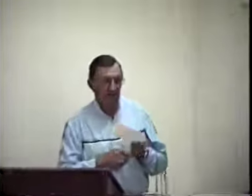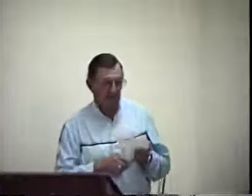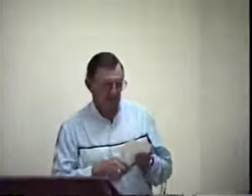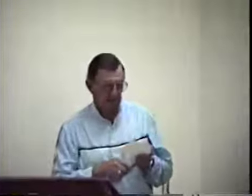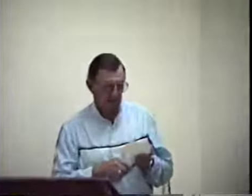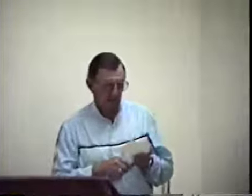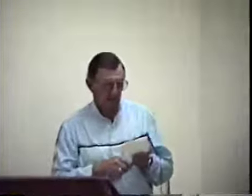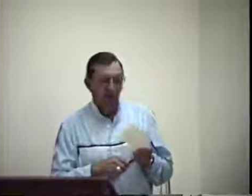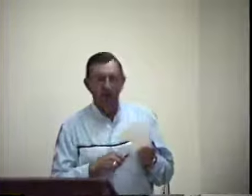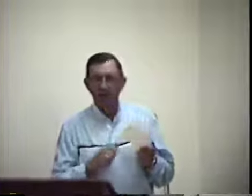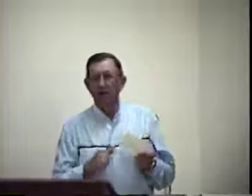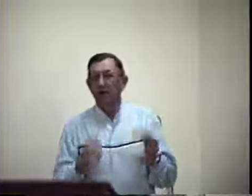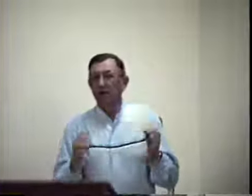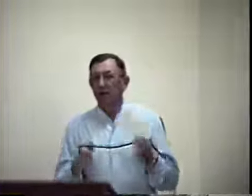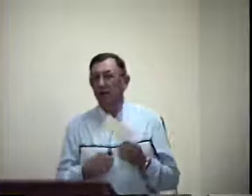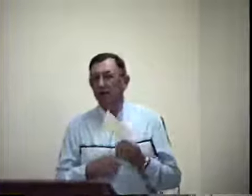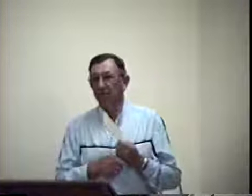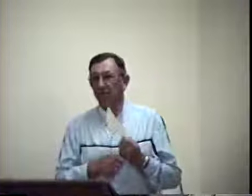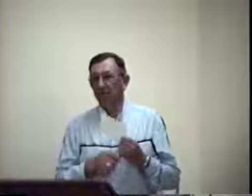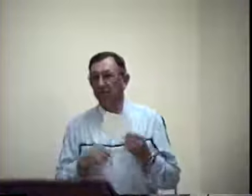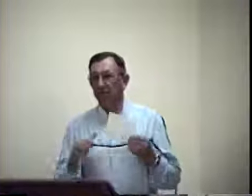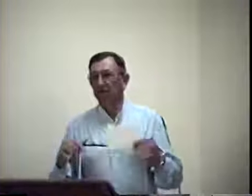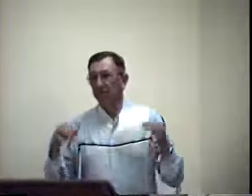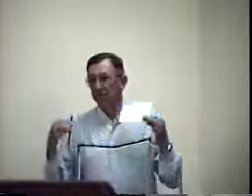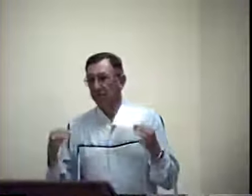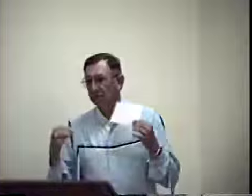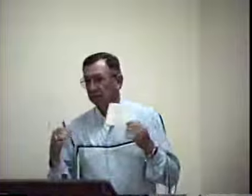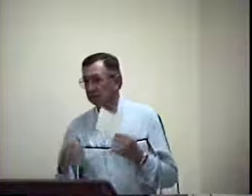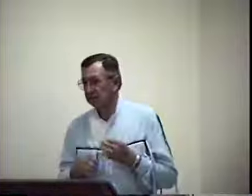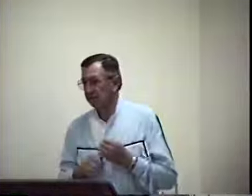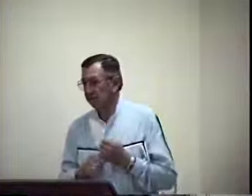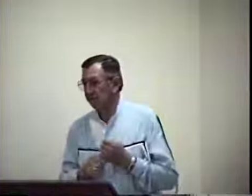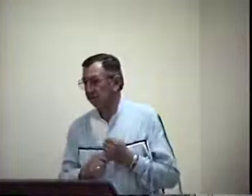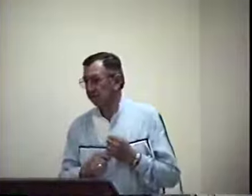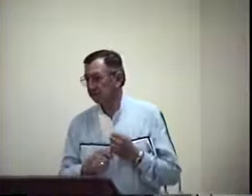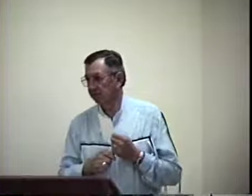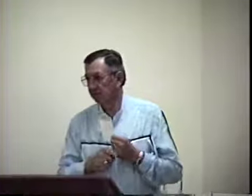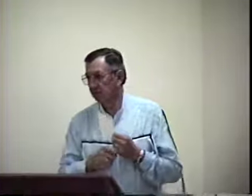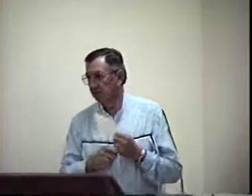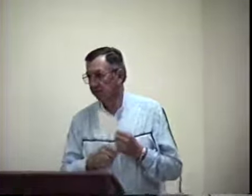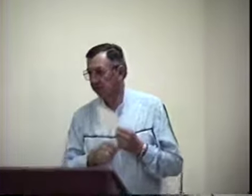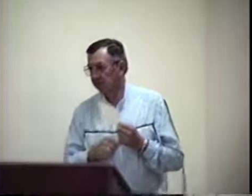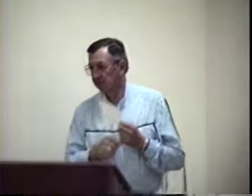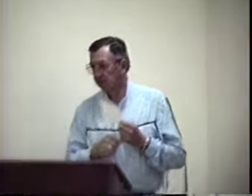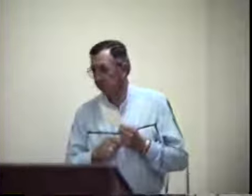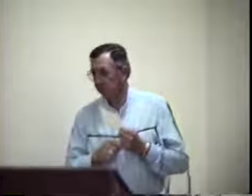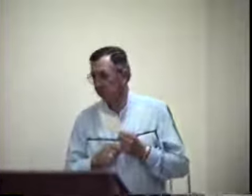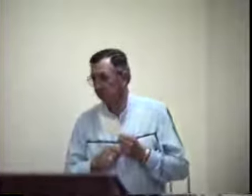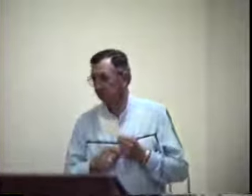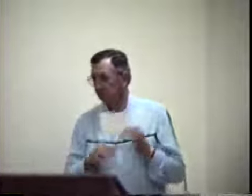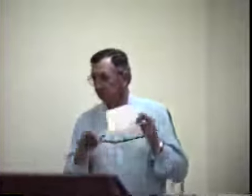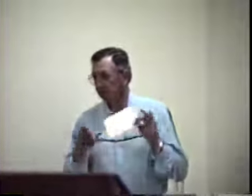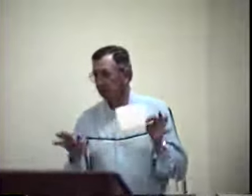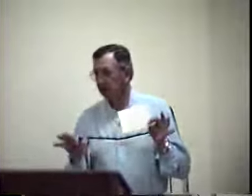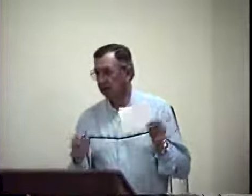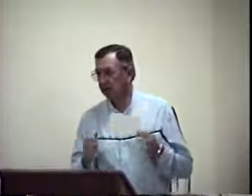class. And then I'd like to have everybody get up and tell just a little bit of history about yourself before we get into